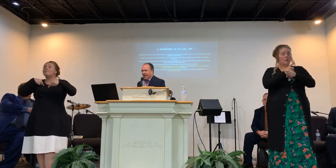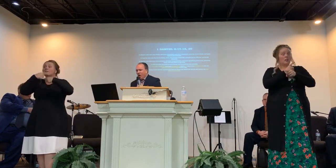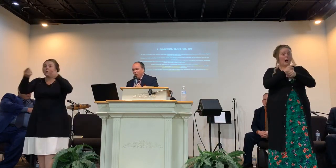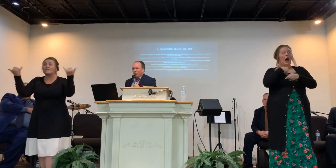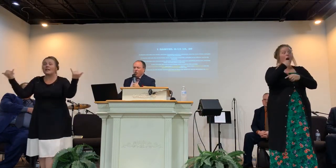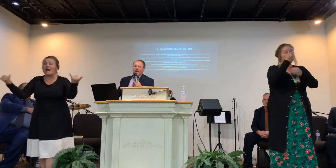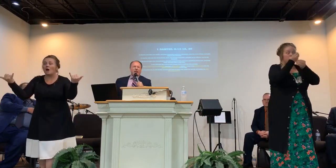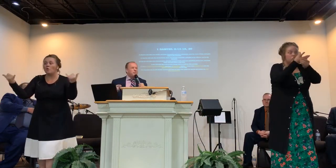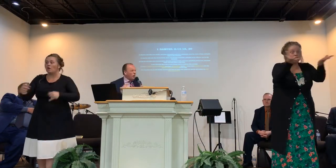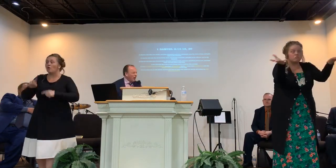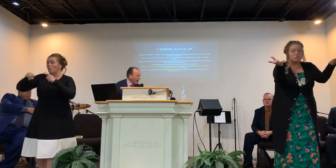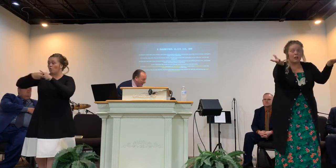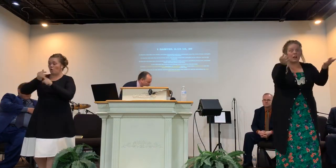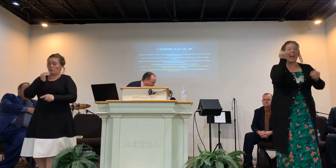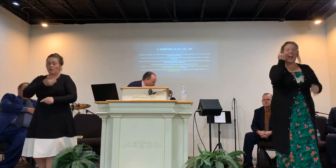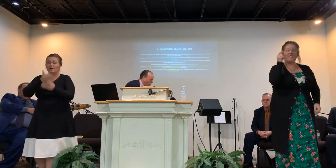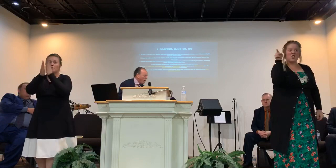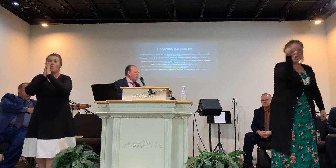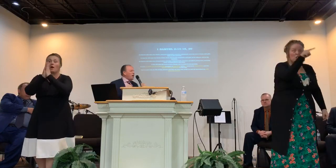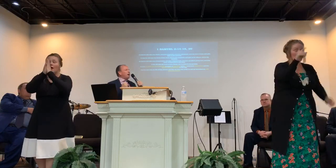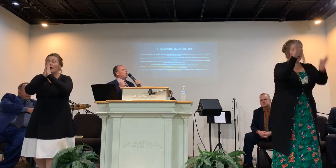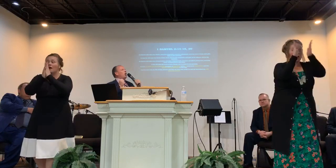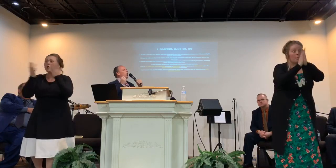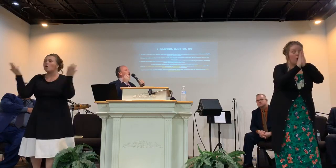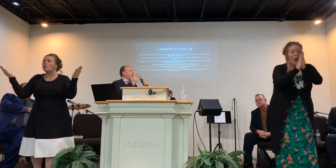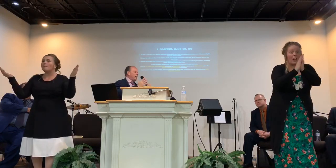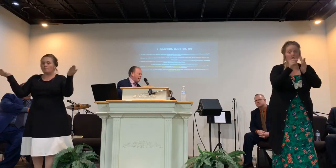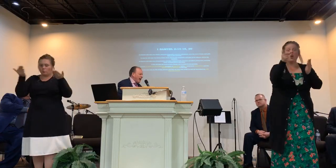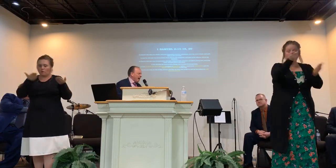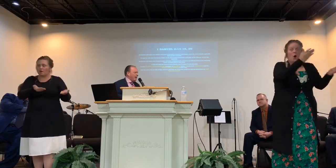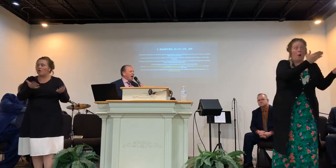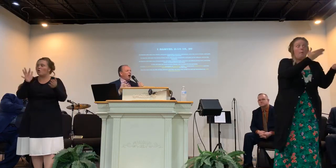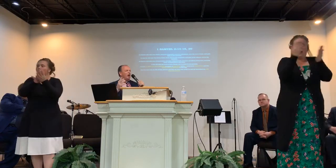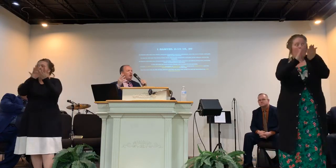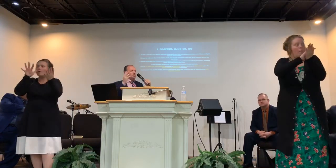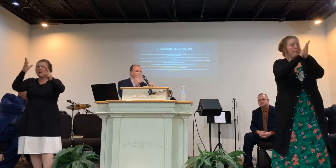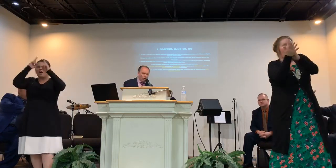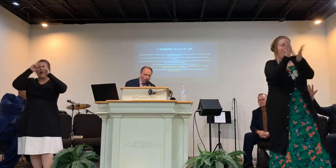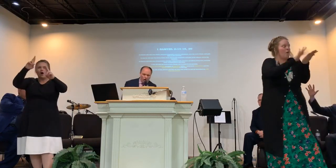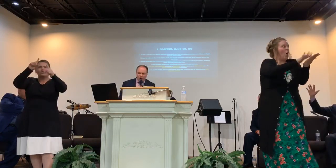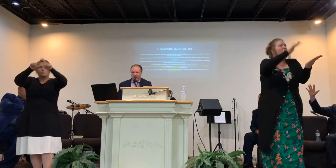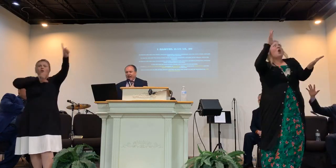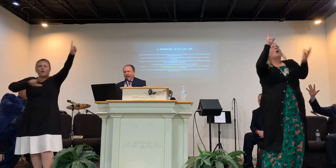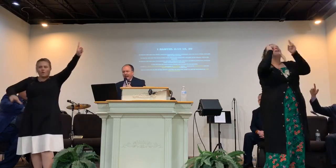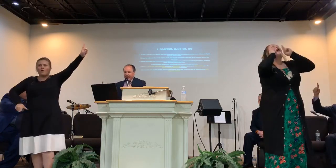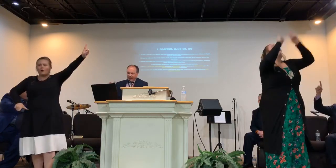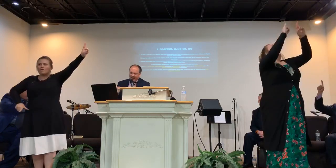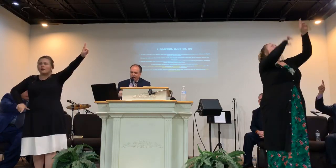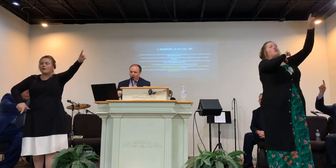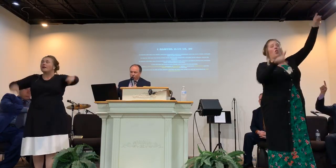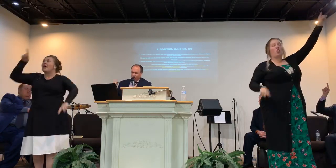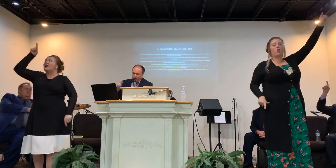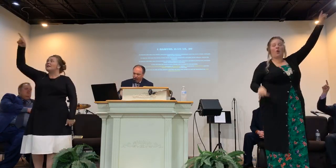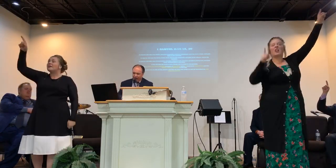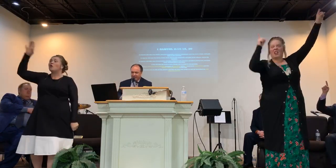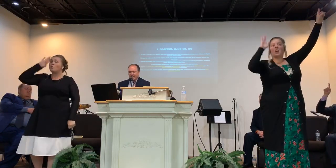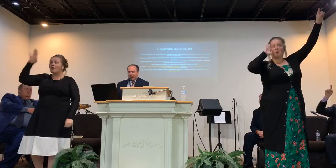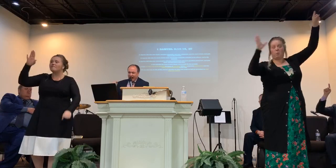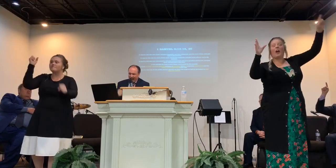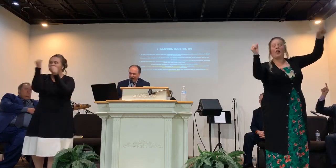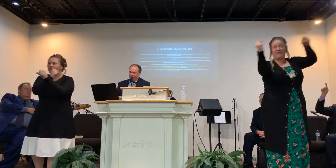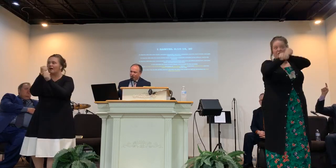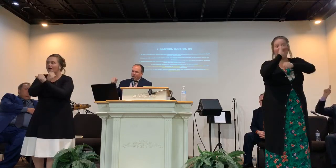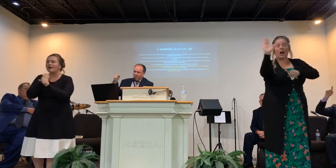today, when we pray, we bring glory and honor to the Lord, and he will